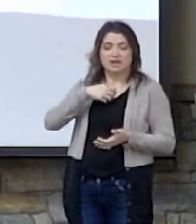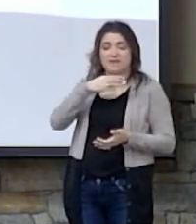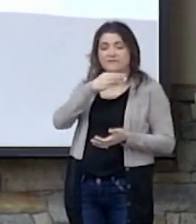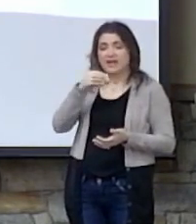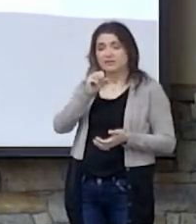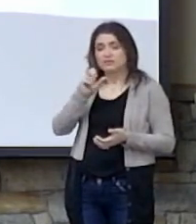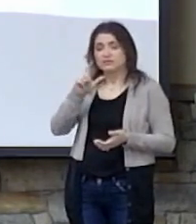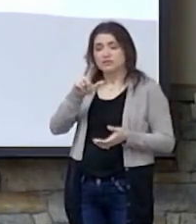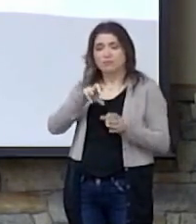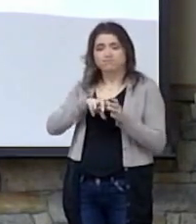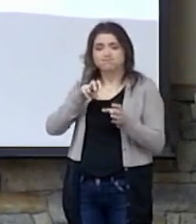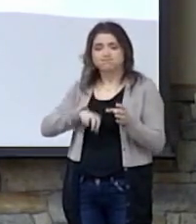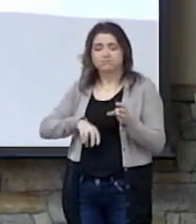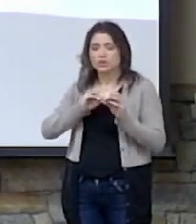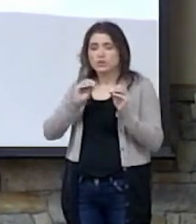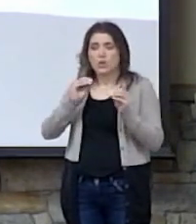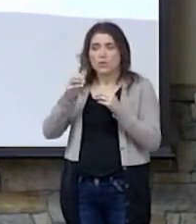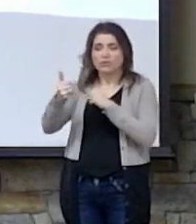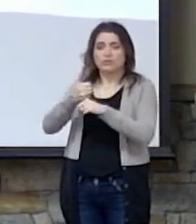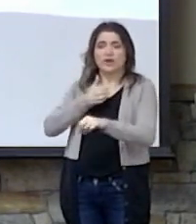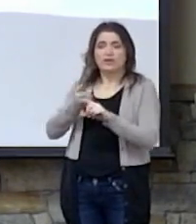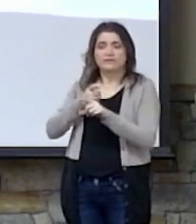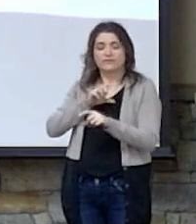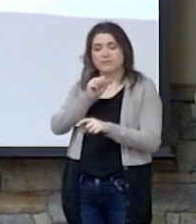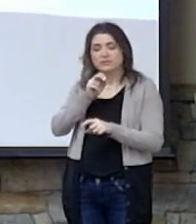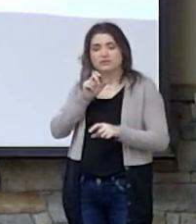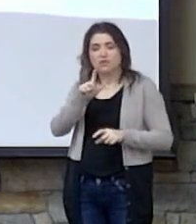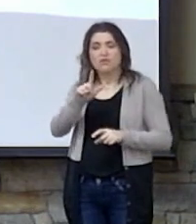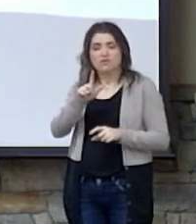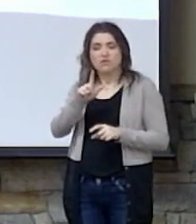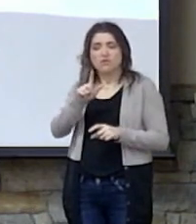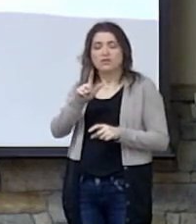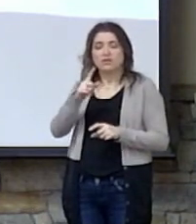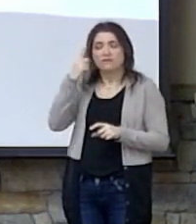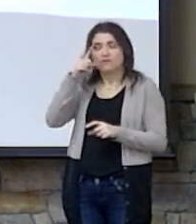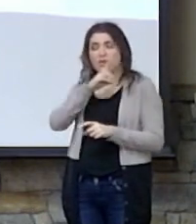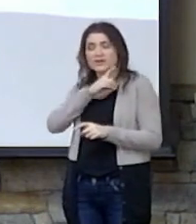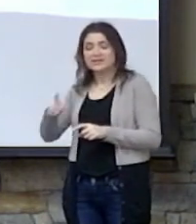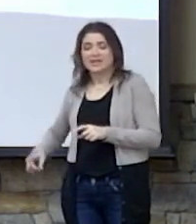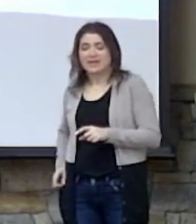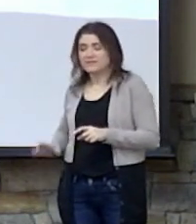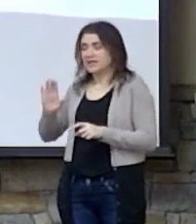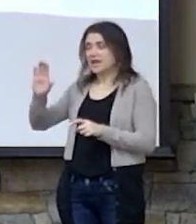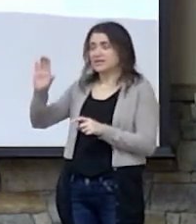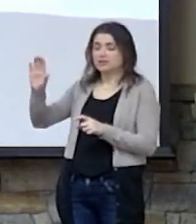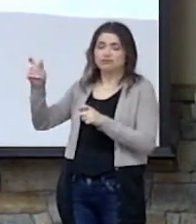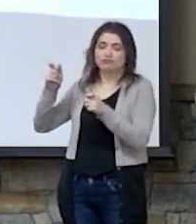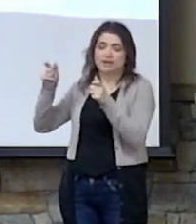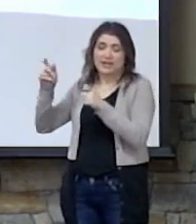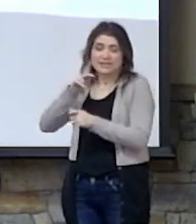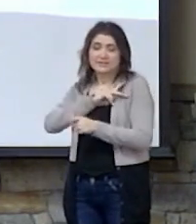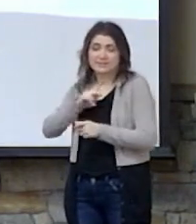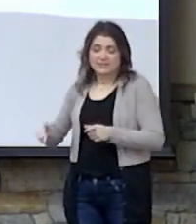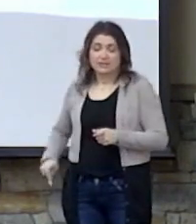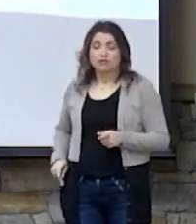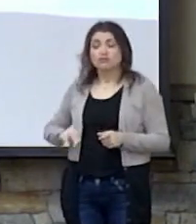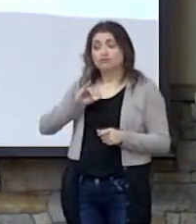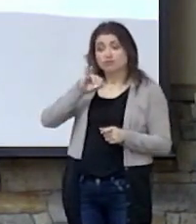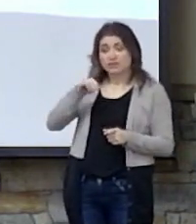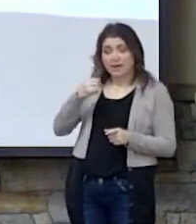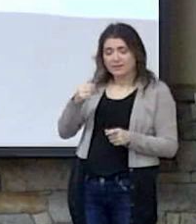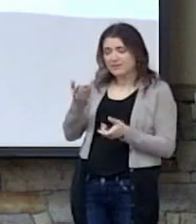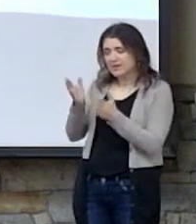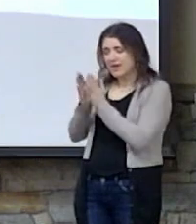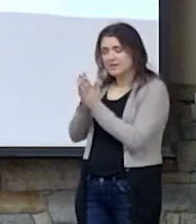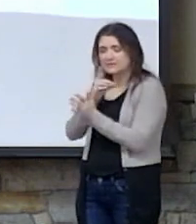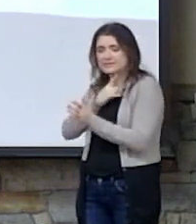That there would be no threat coming from Saul and his household to David and his reign as king. So Jonathan asked him this